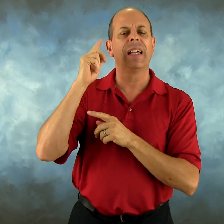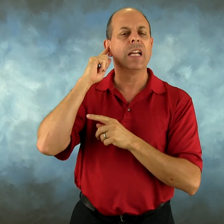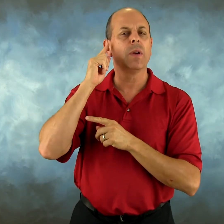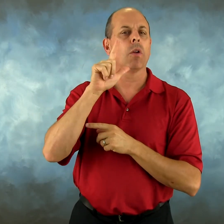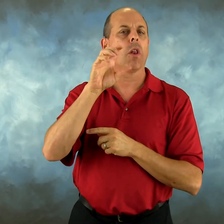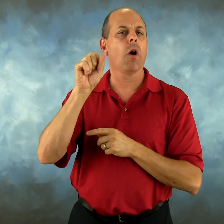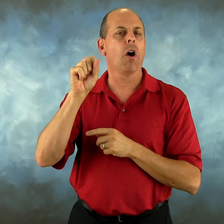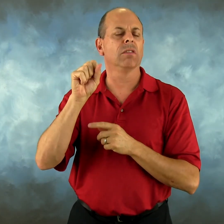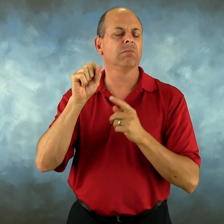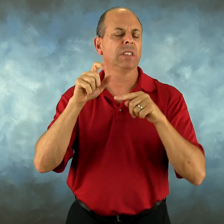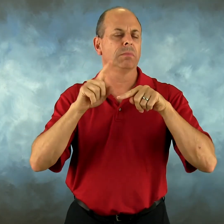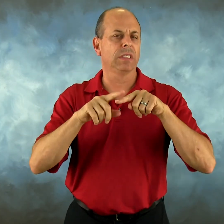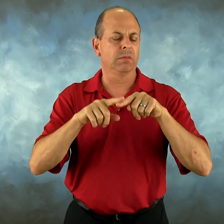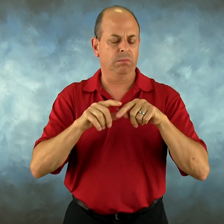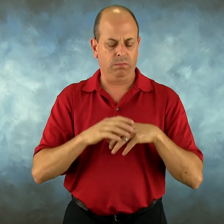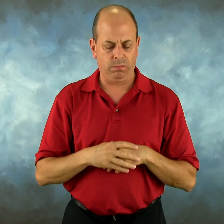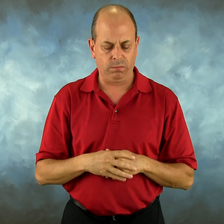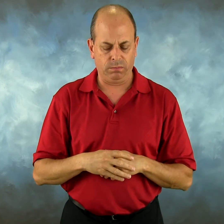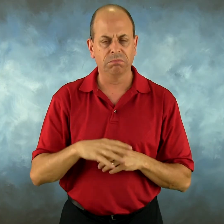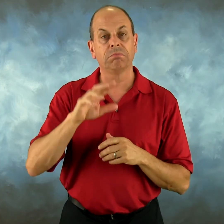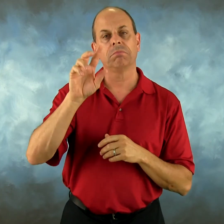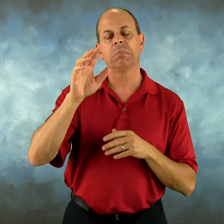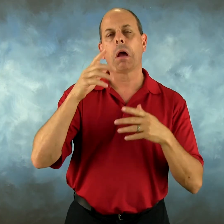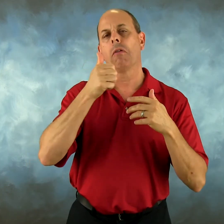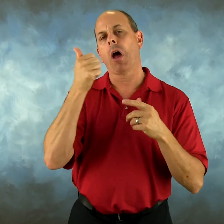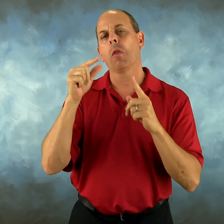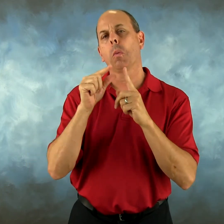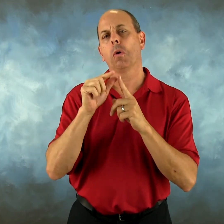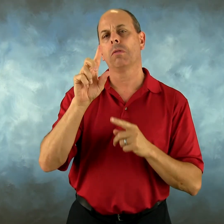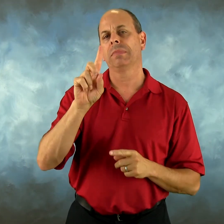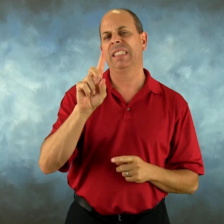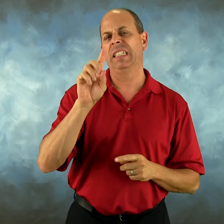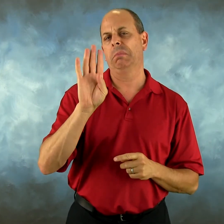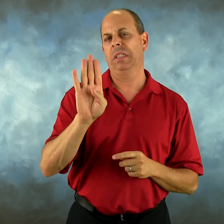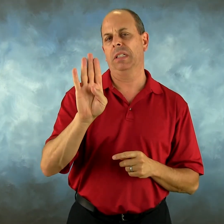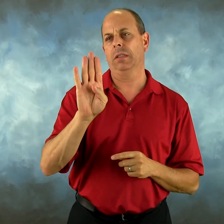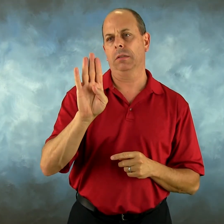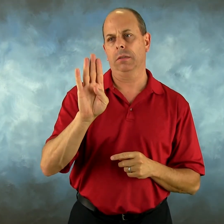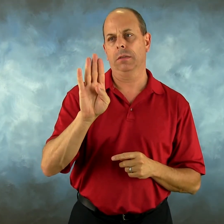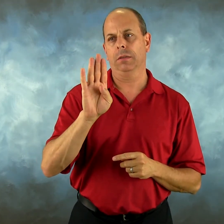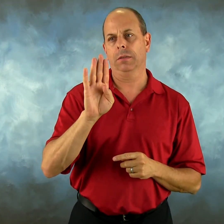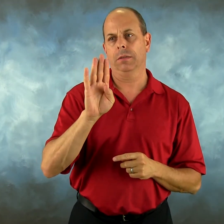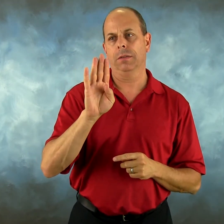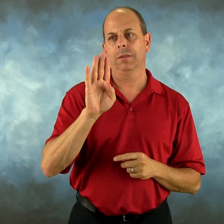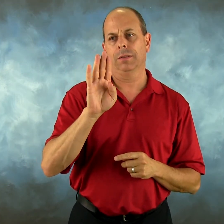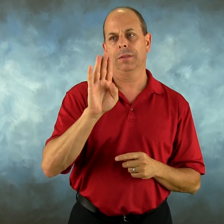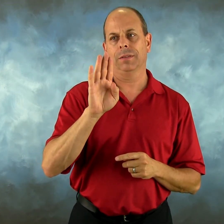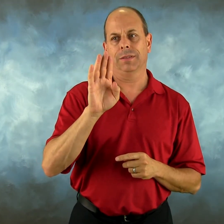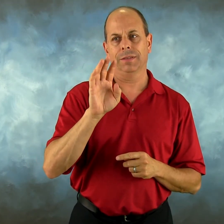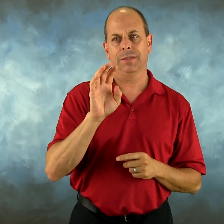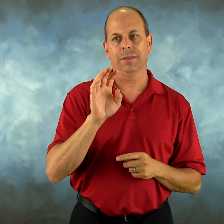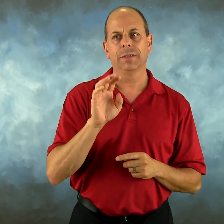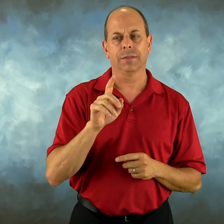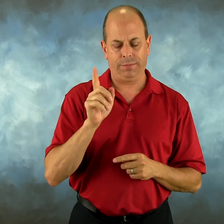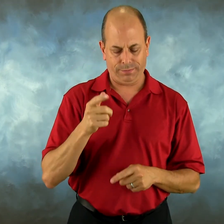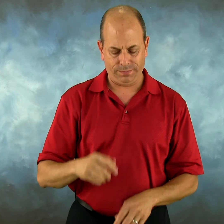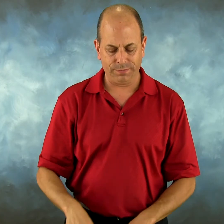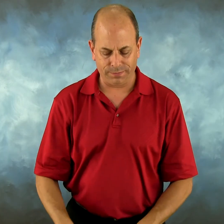able to understand all the speech. Some of them may be able to understand speech. It all depends on their decibel